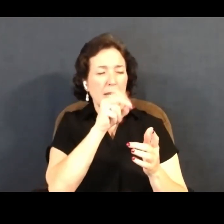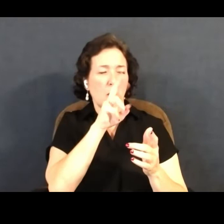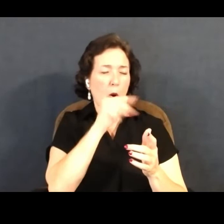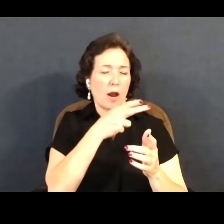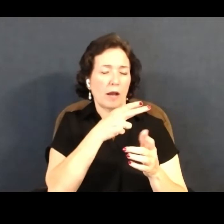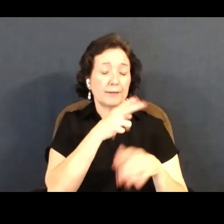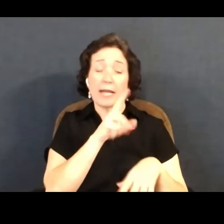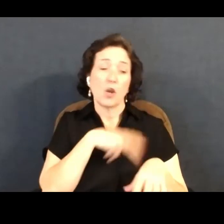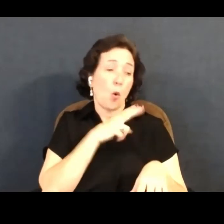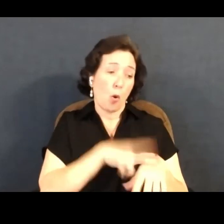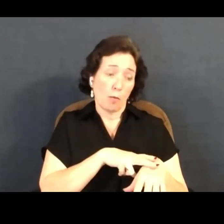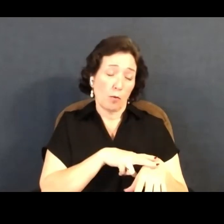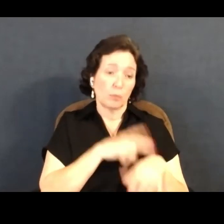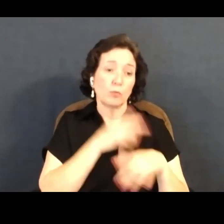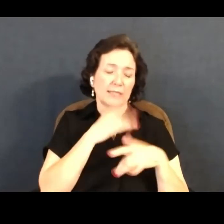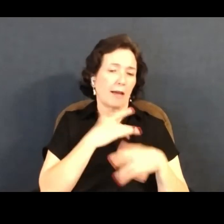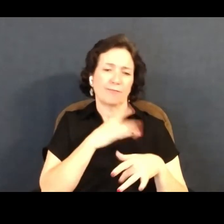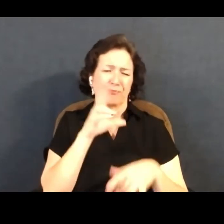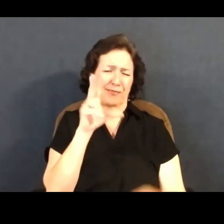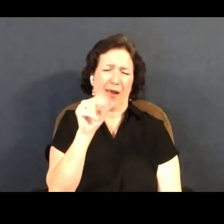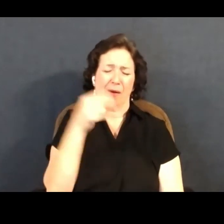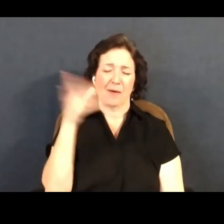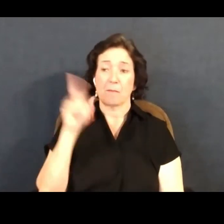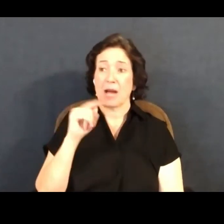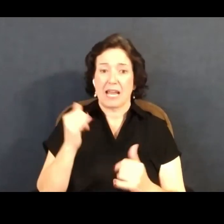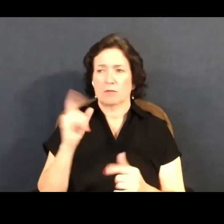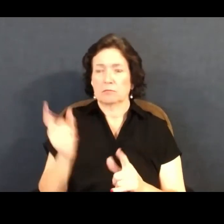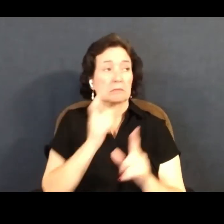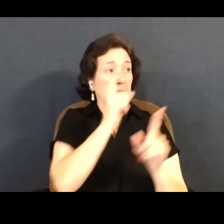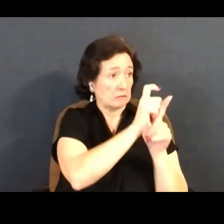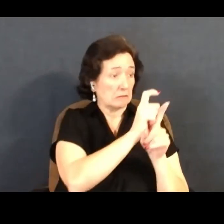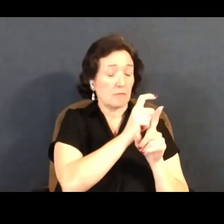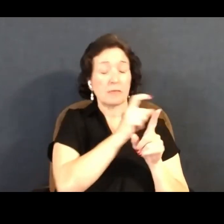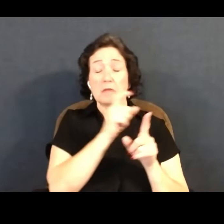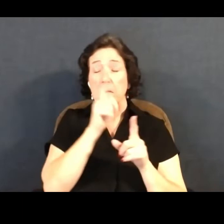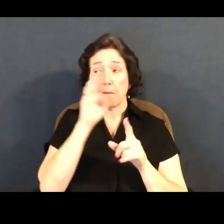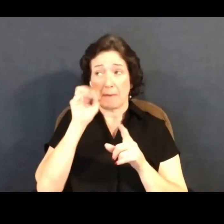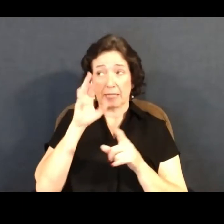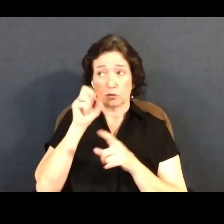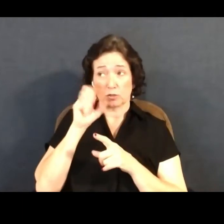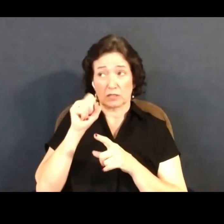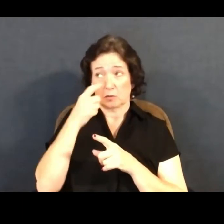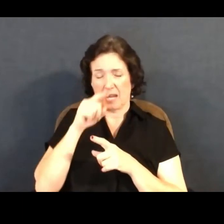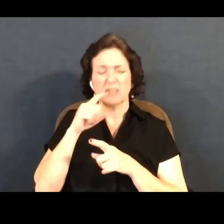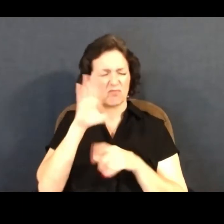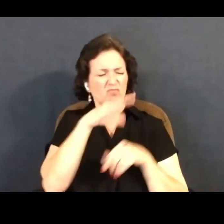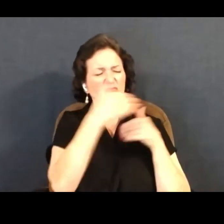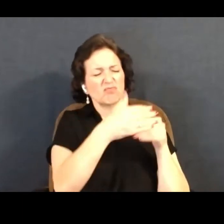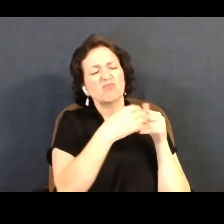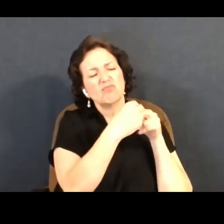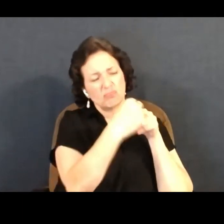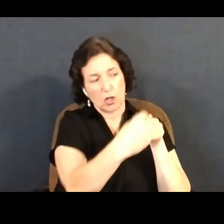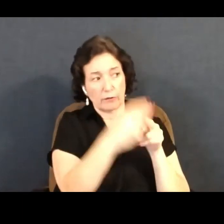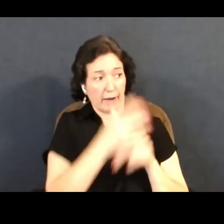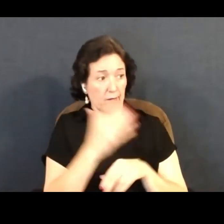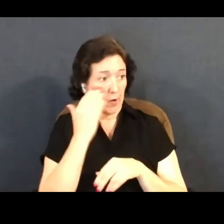him the door, but not this time. She went and asked her mistress, and her mistress said, "Lend it. You never